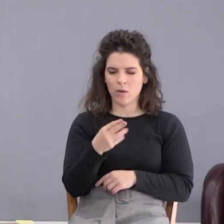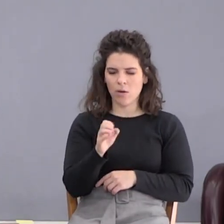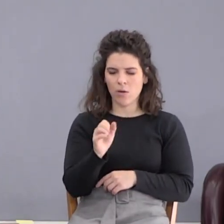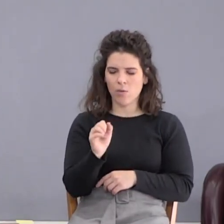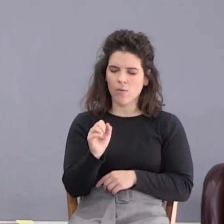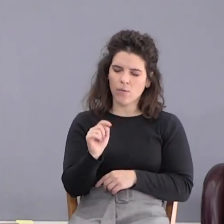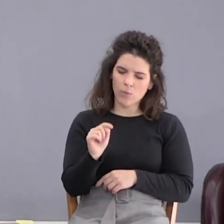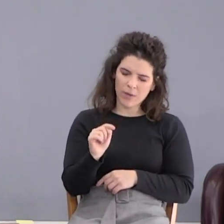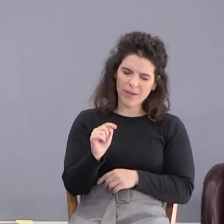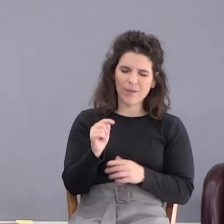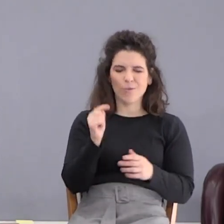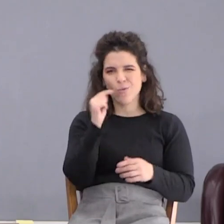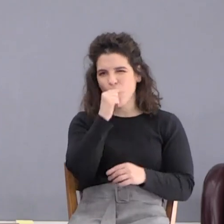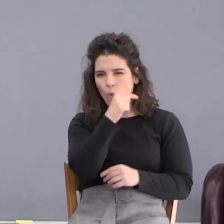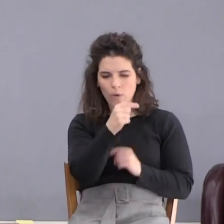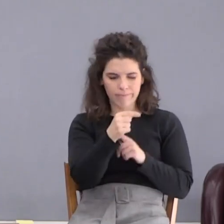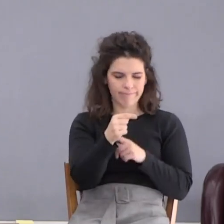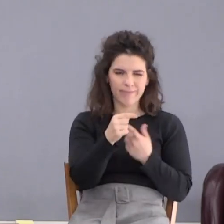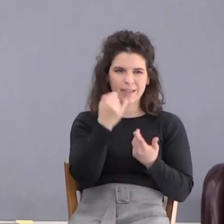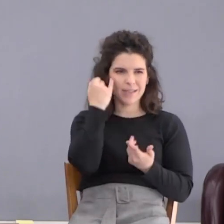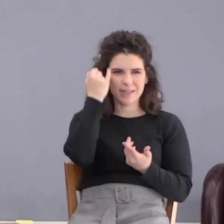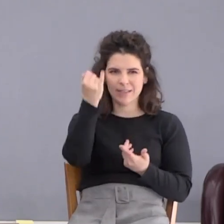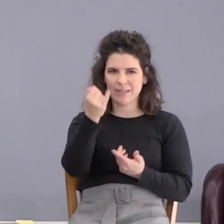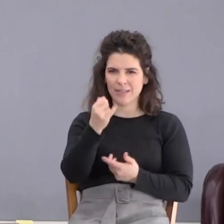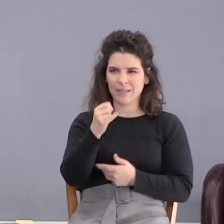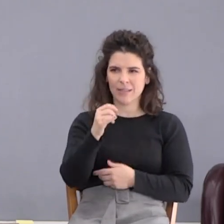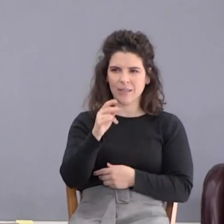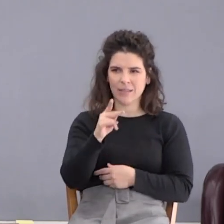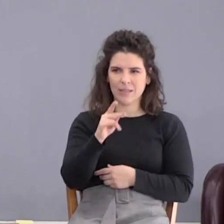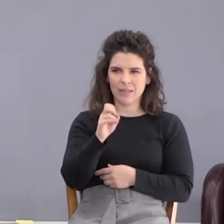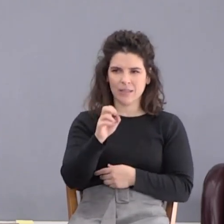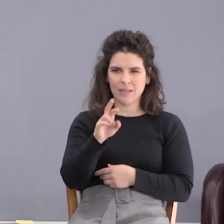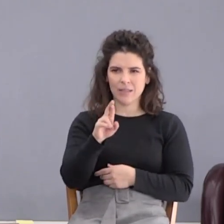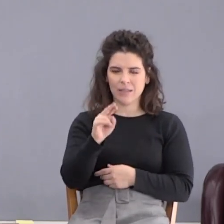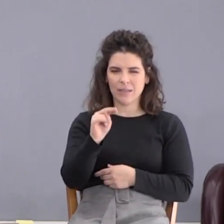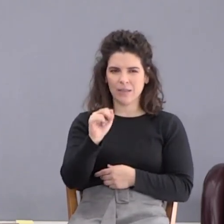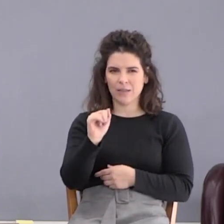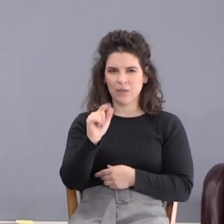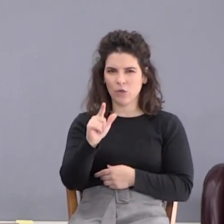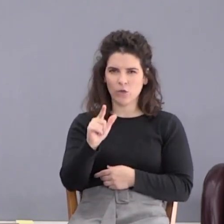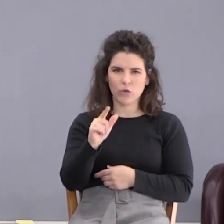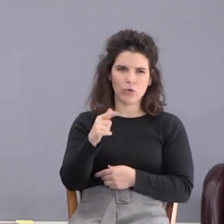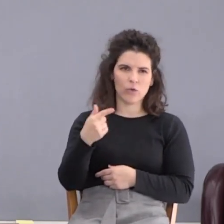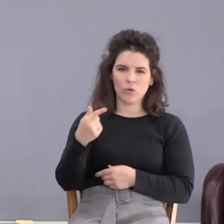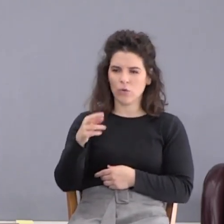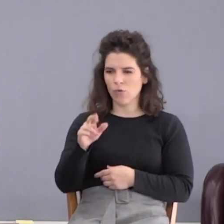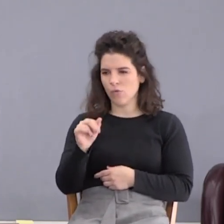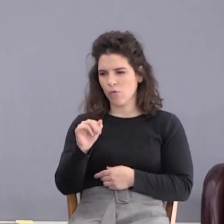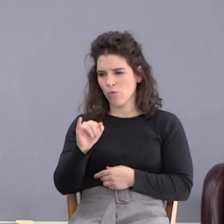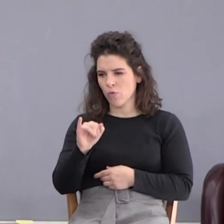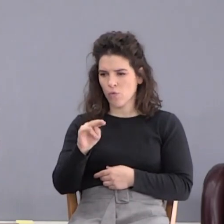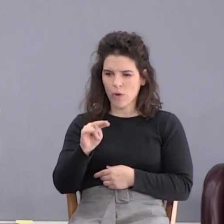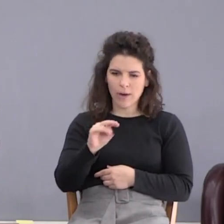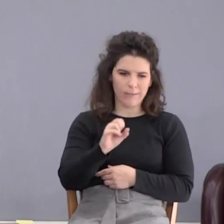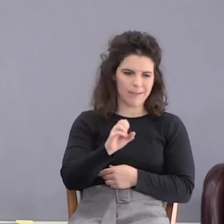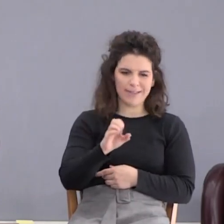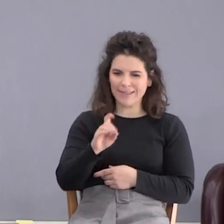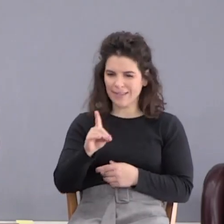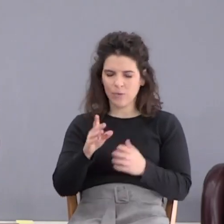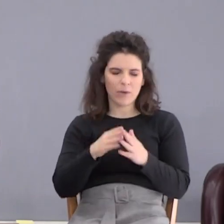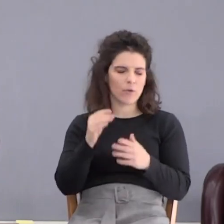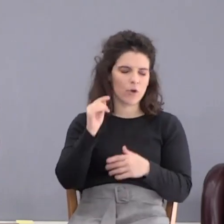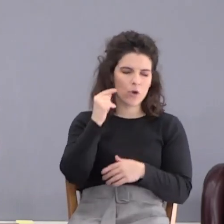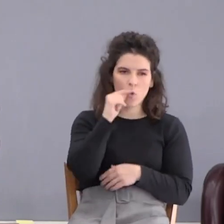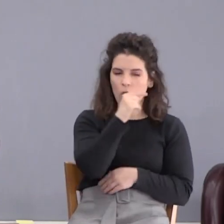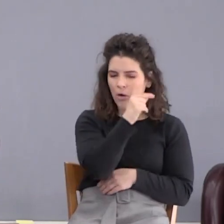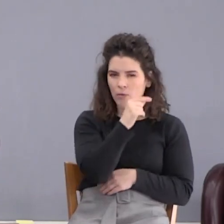corn, it's the idea of a kernel or a grain, okay, or a seed. Well, if you want to call it a kernel or a seed or a grain, whatever. A corn of